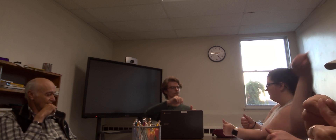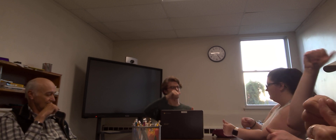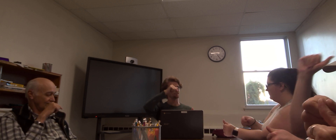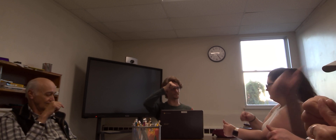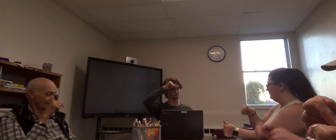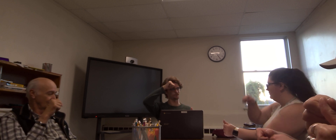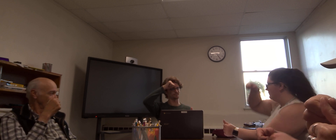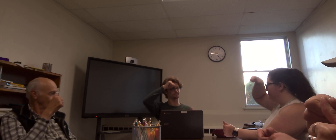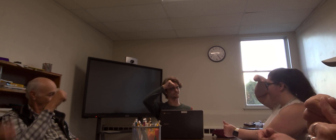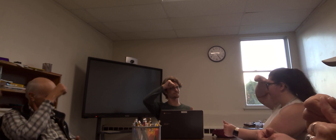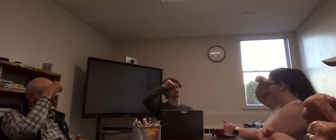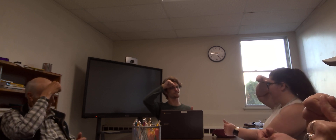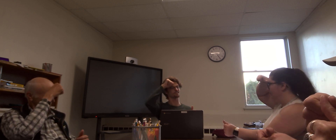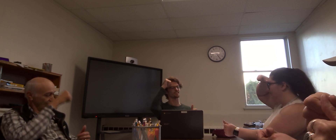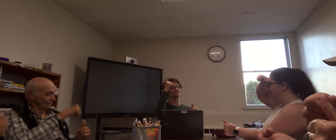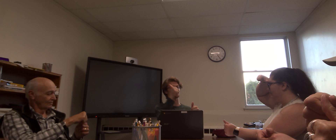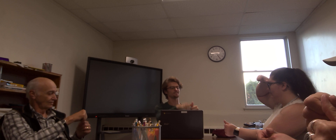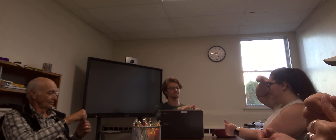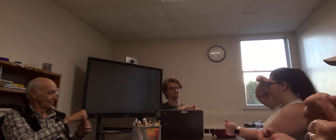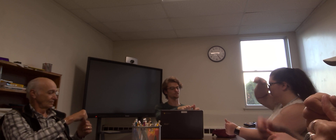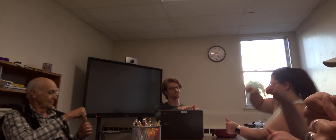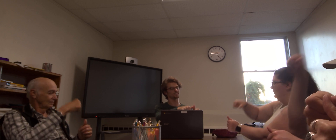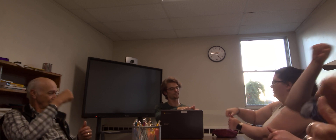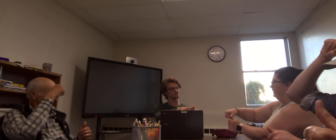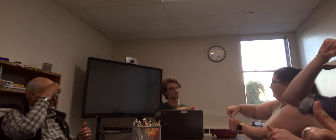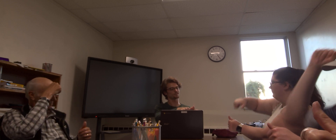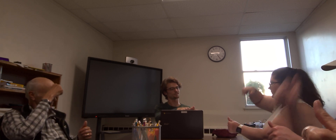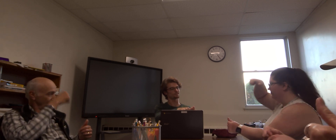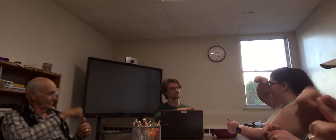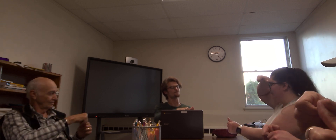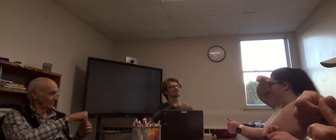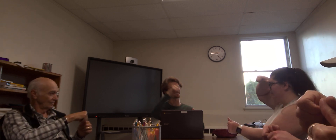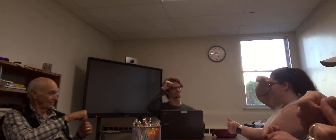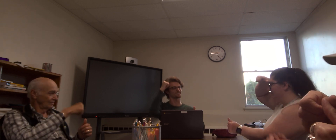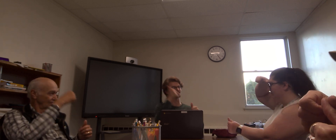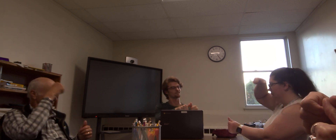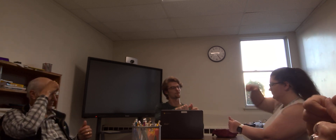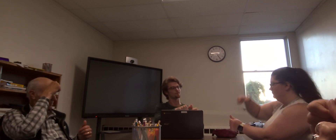and this one, like that, goes right down. Excellent. Remember.